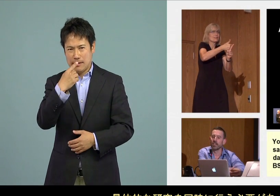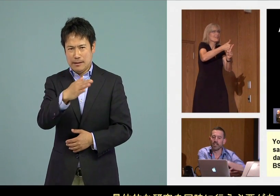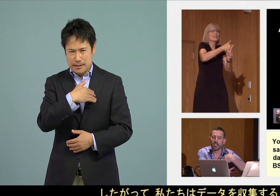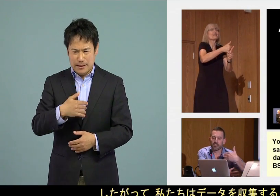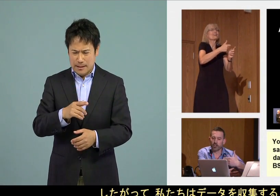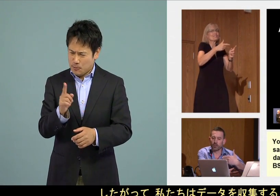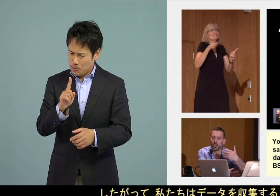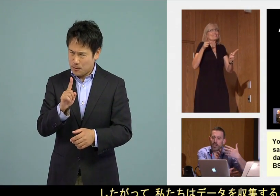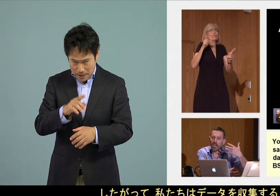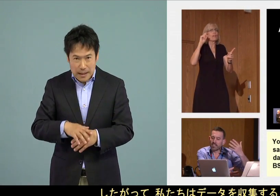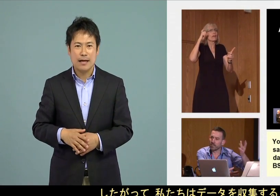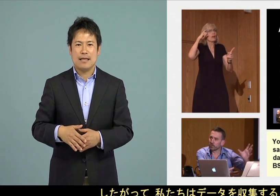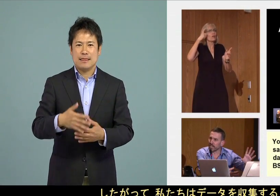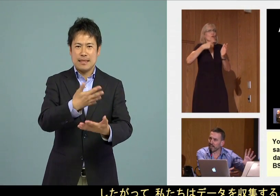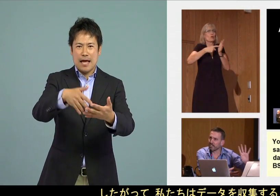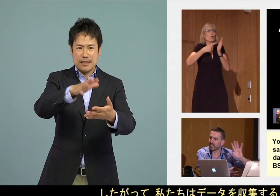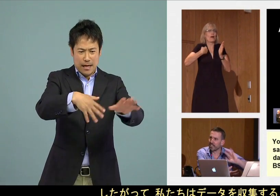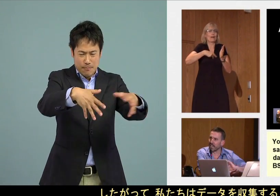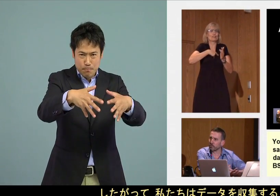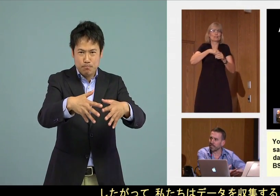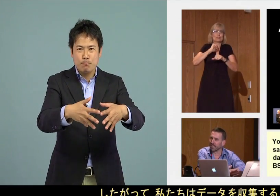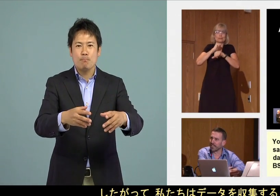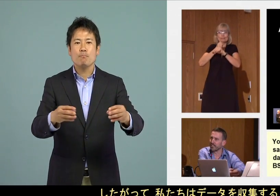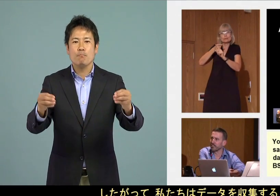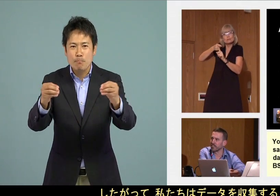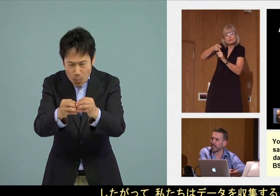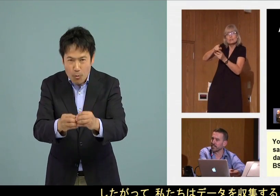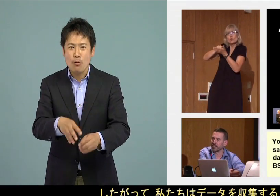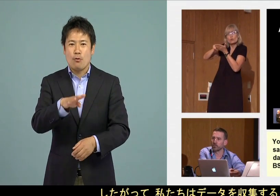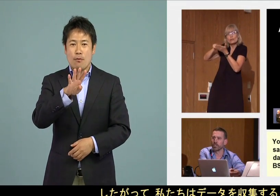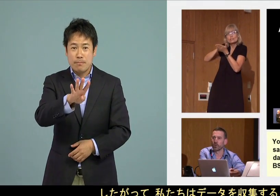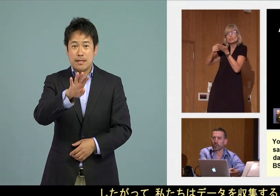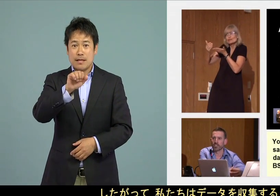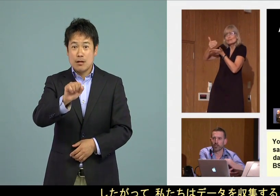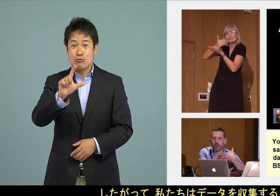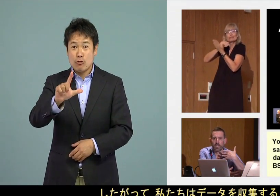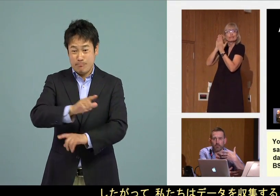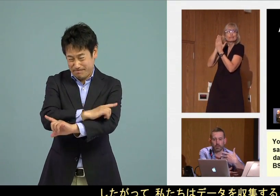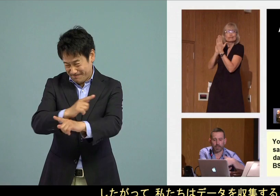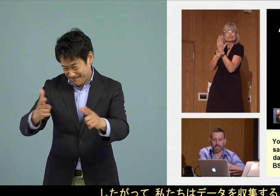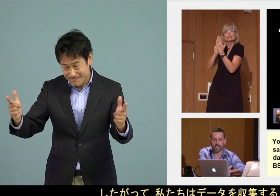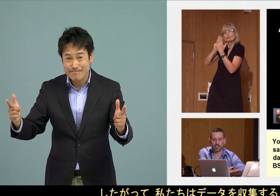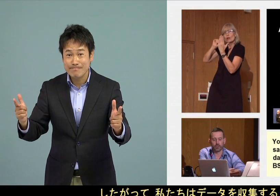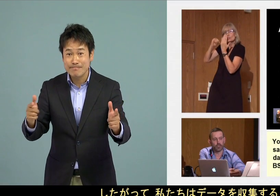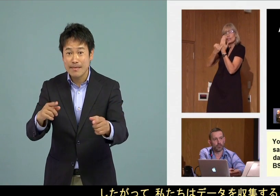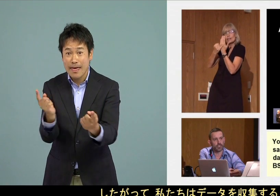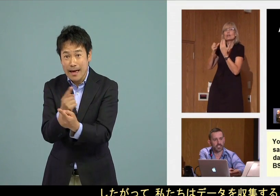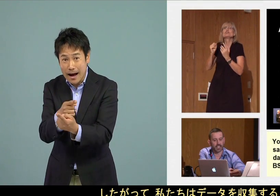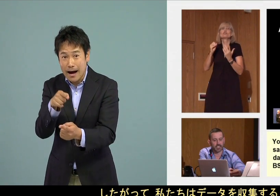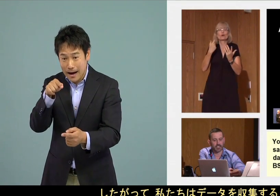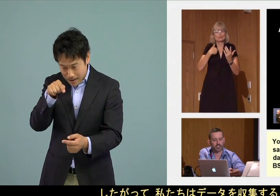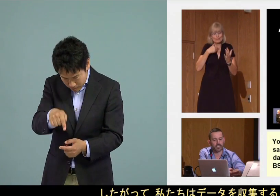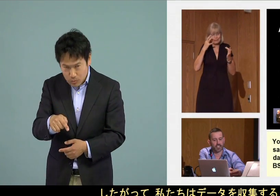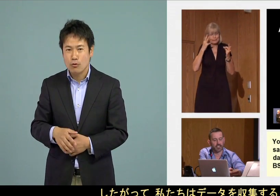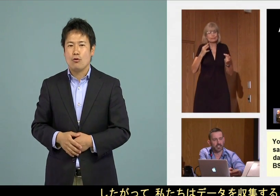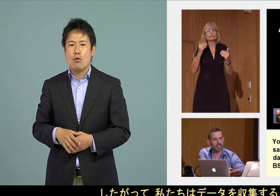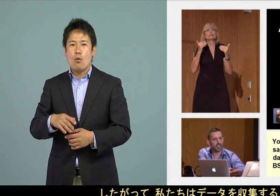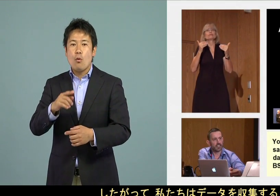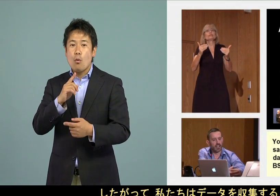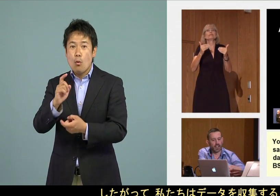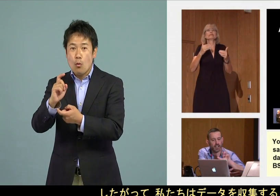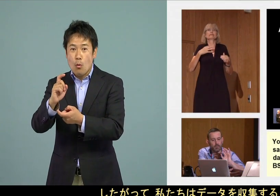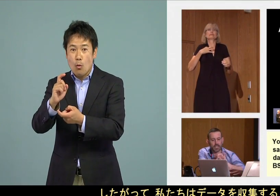time. So simultaneously as we collected the data, we also prepared to use the data to